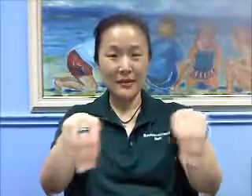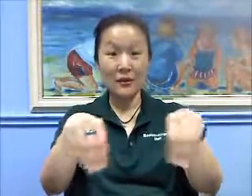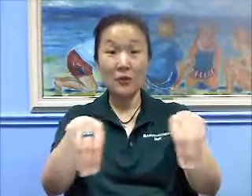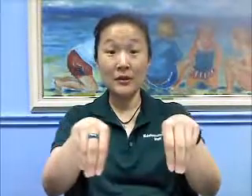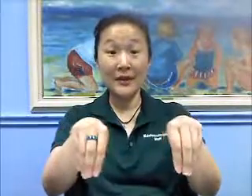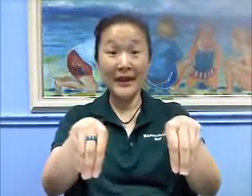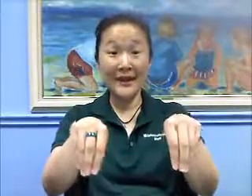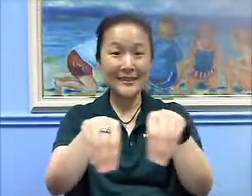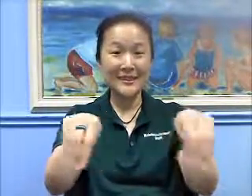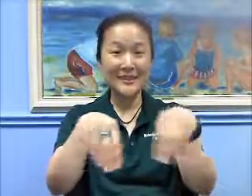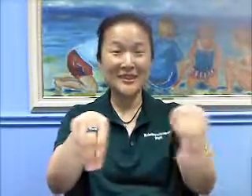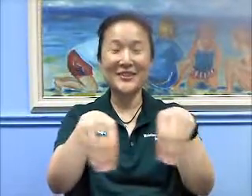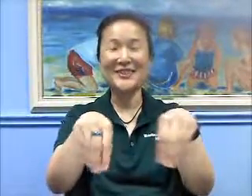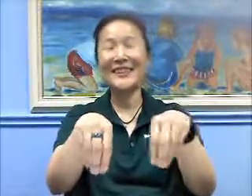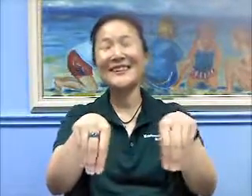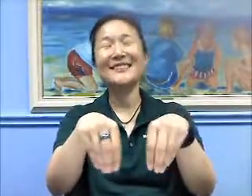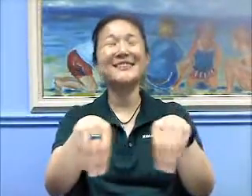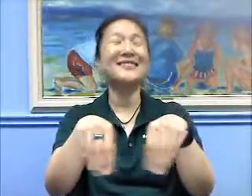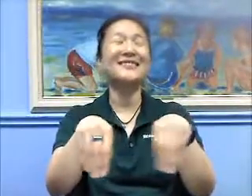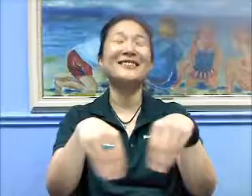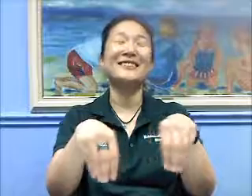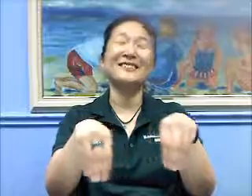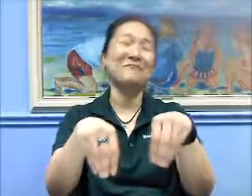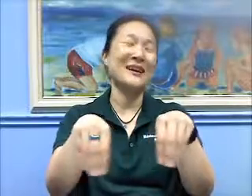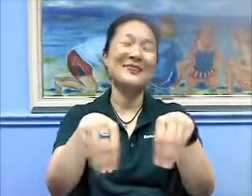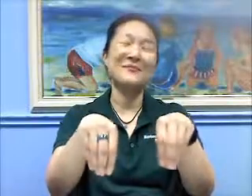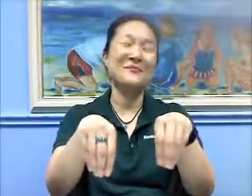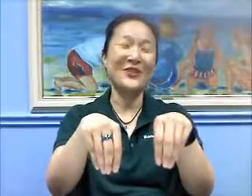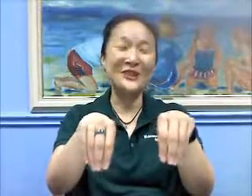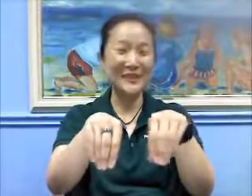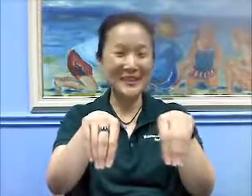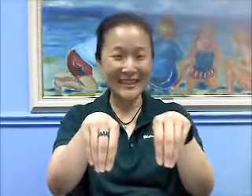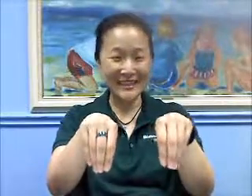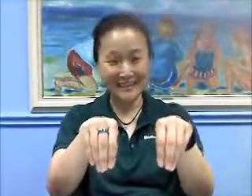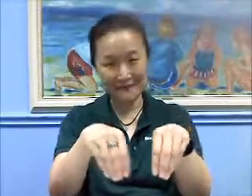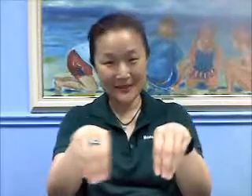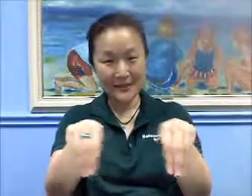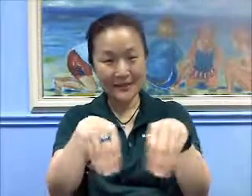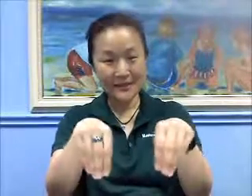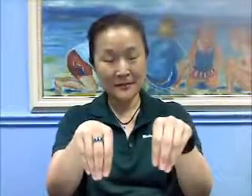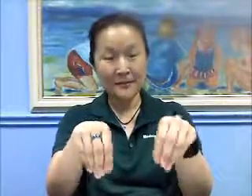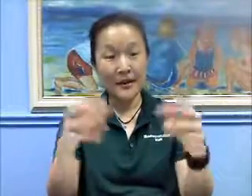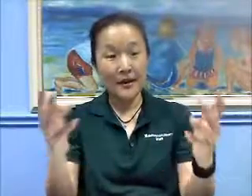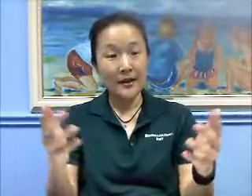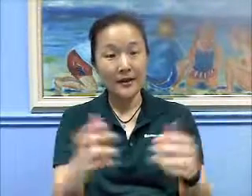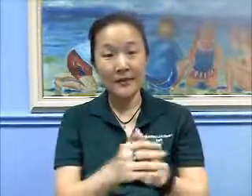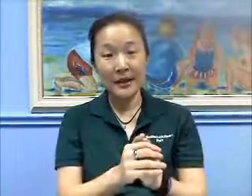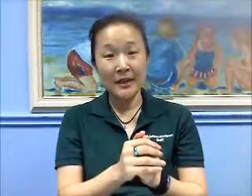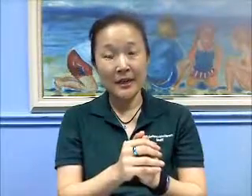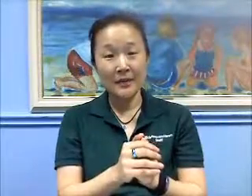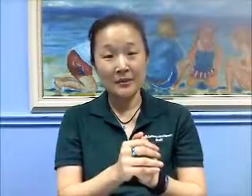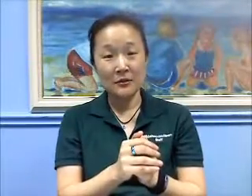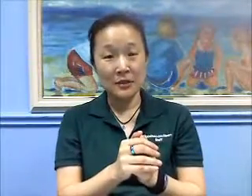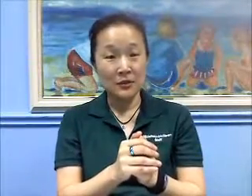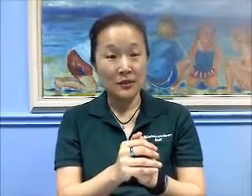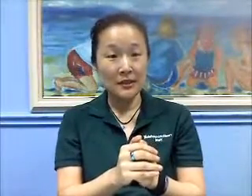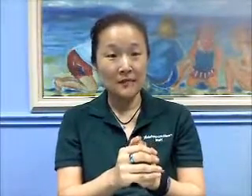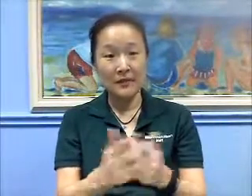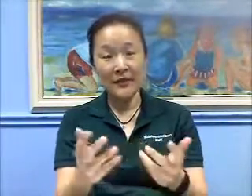you're holding bags, and you're just so excited because you just bought some wonderful things. So you can be any kind of store. If